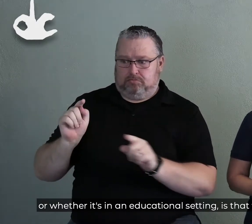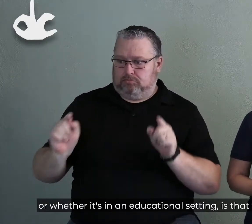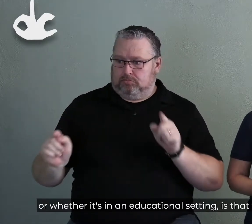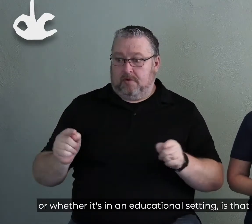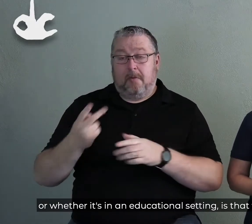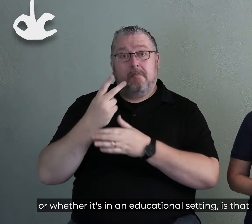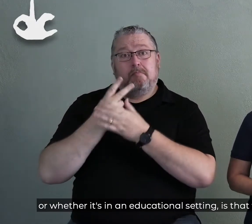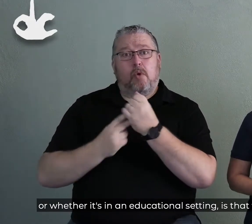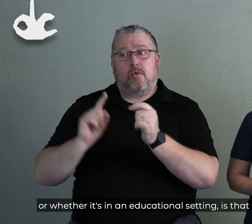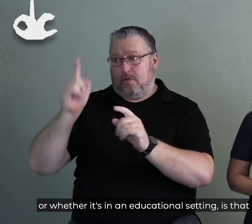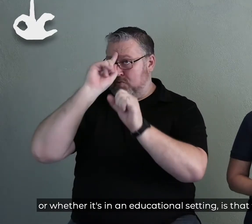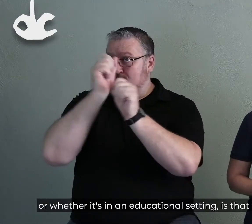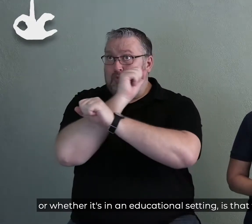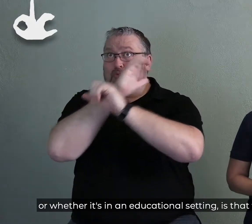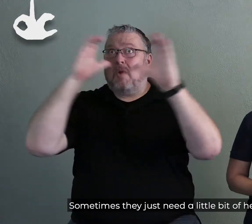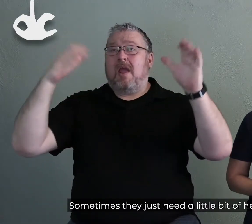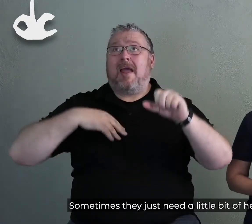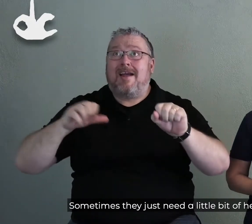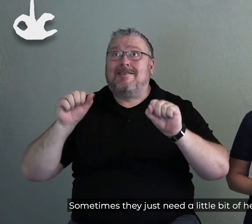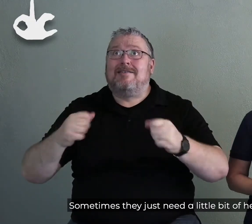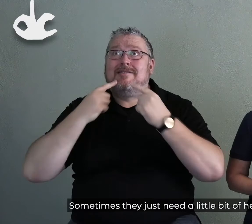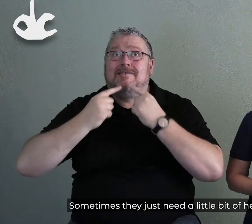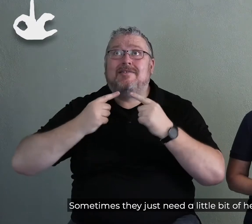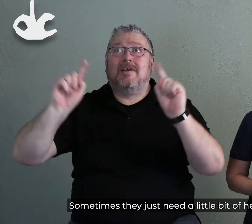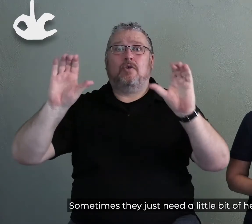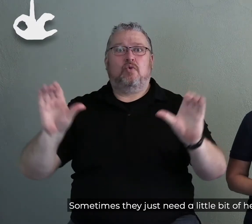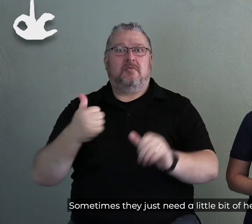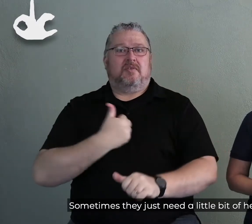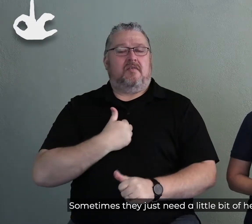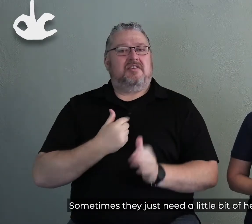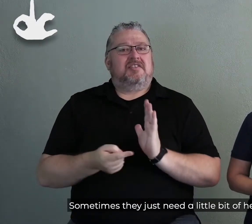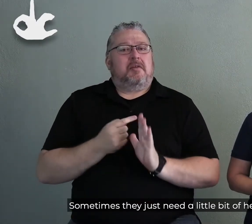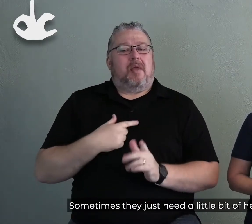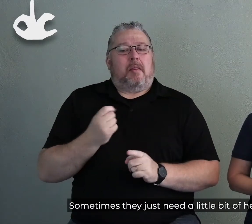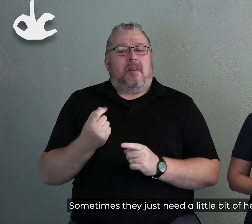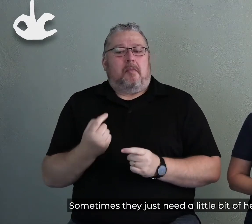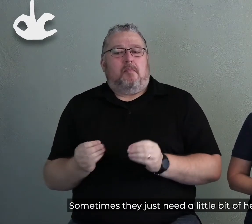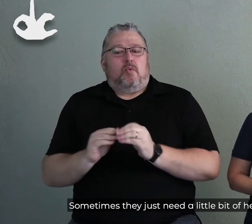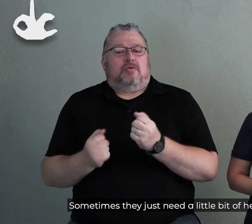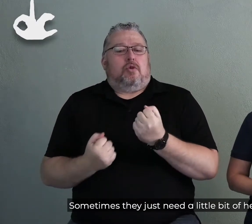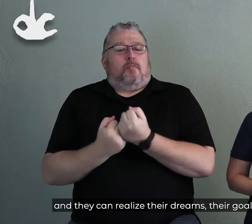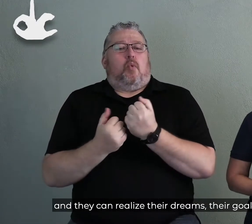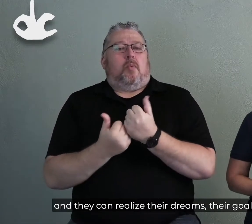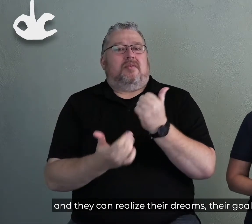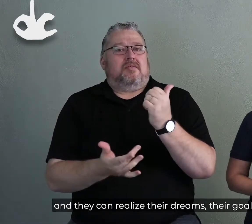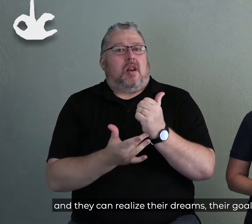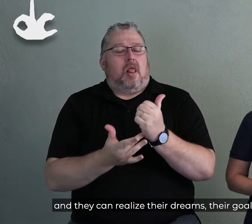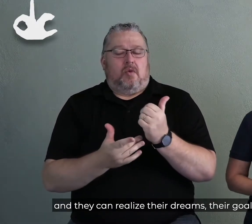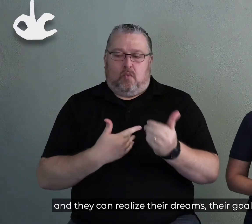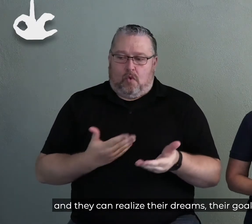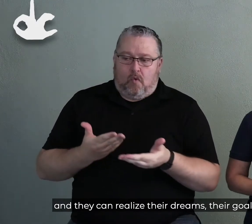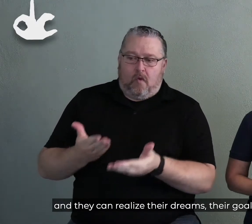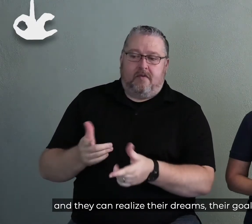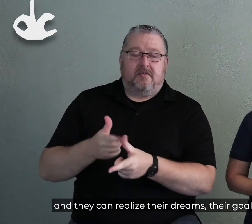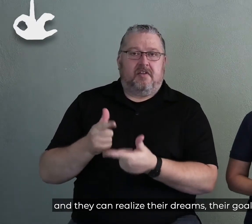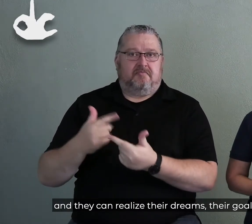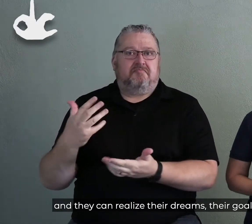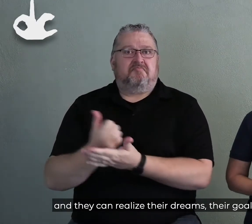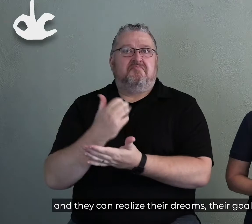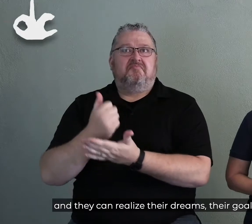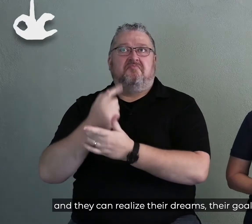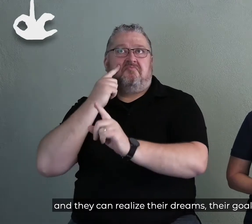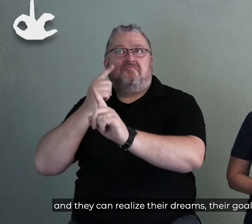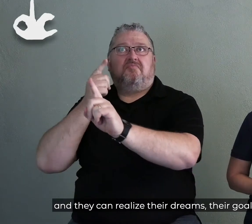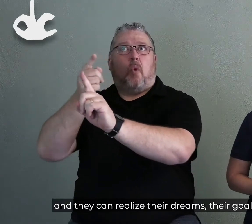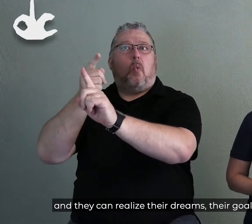is that their dreams are being realized. Sometimes they need just a little bit of help with technology, and they can realize their